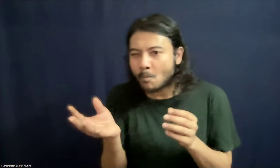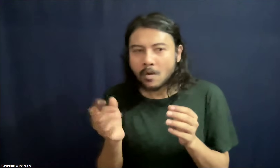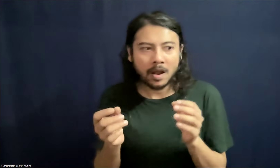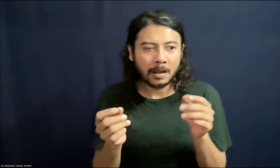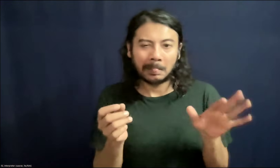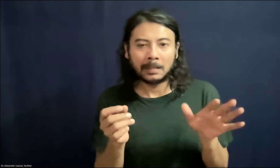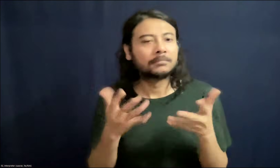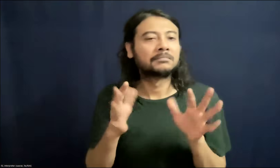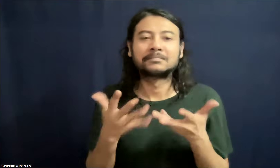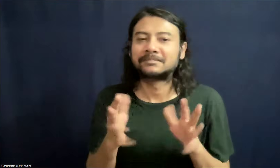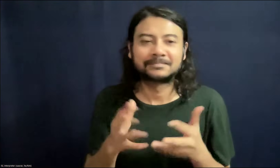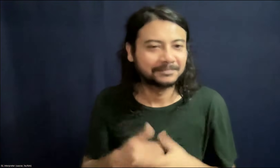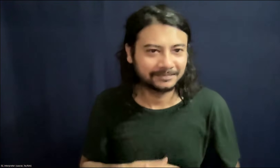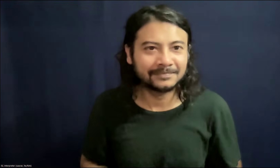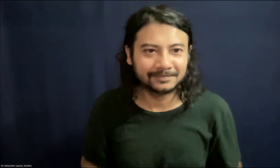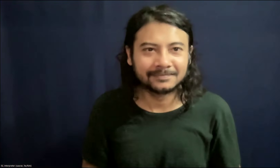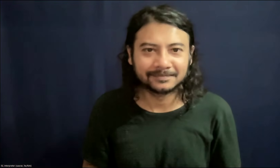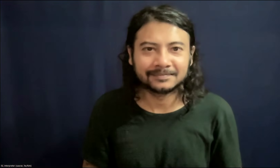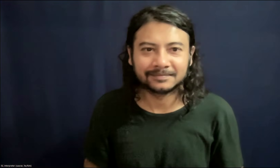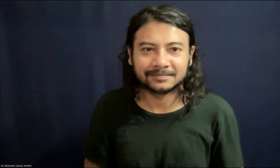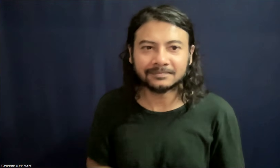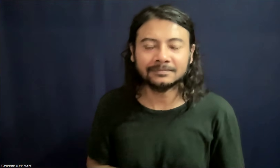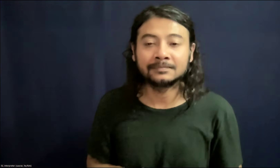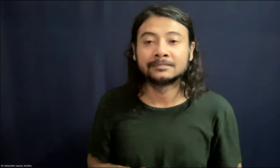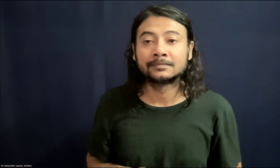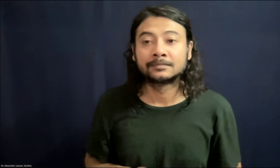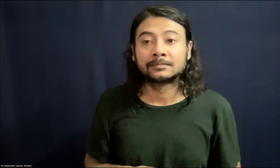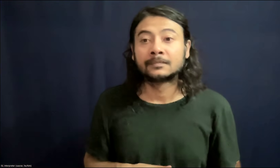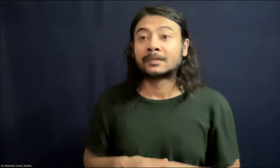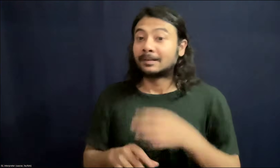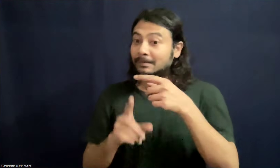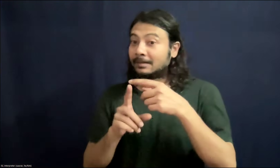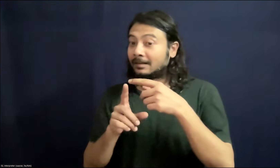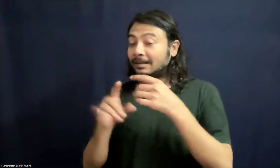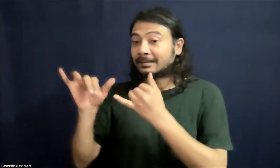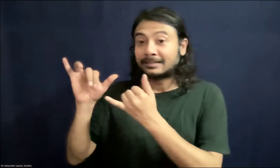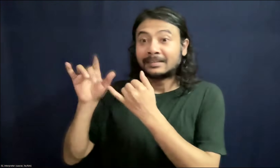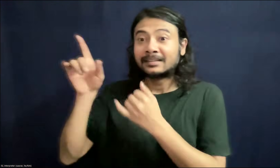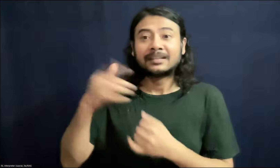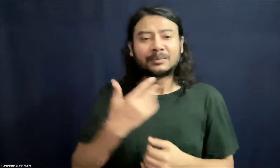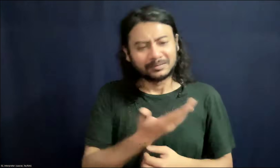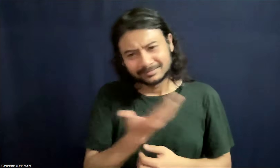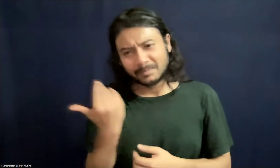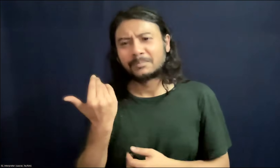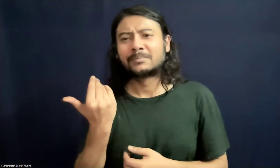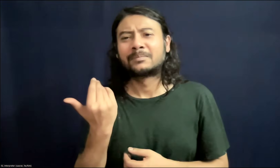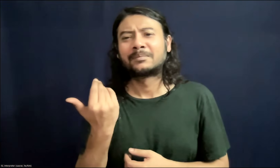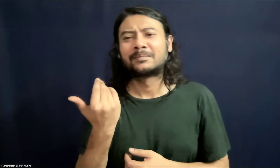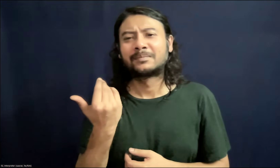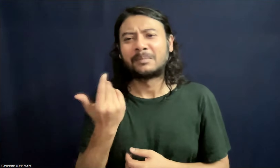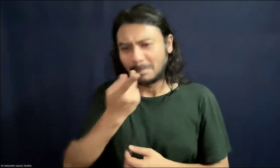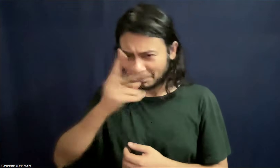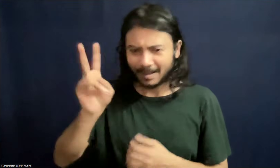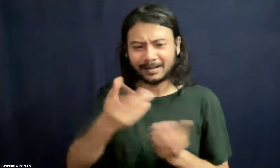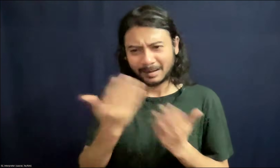And he repeatedly tells, please come back to me, please come back to me, come back to me, my dear child. Why do you